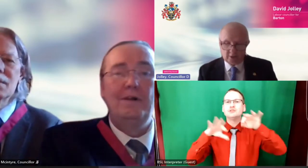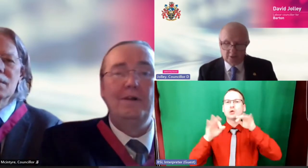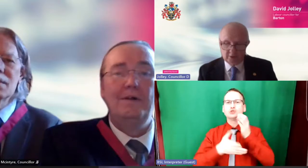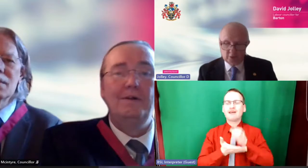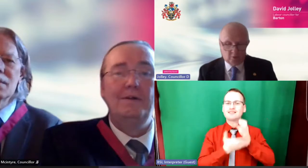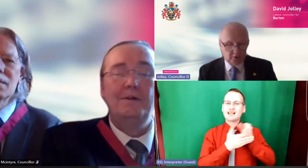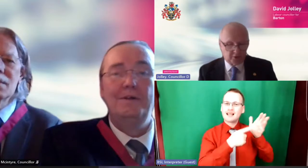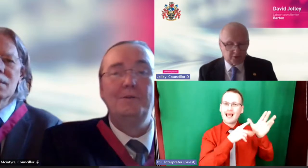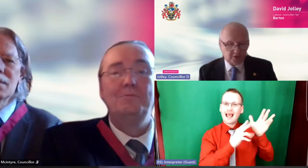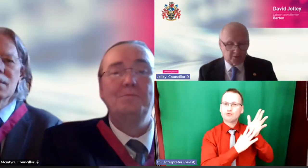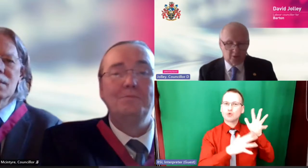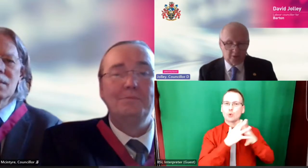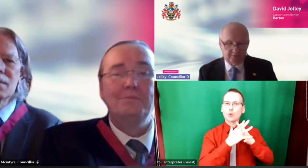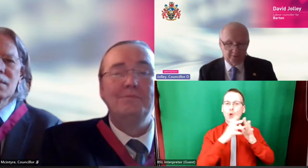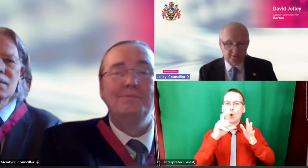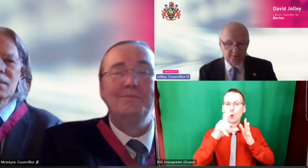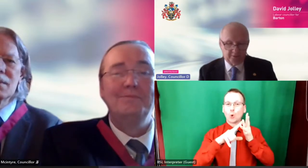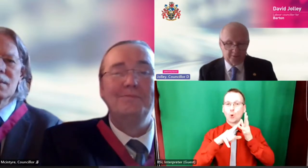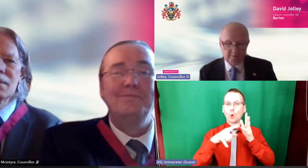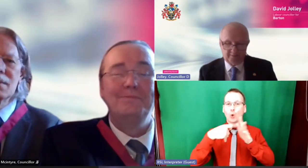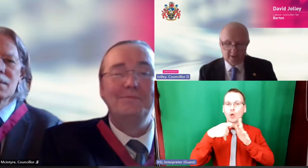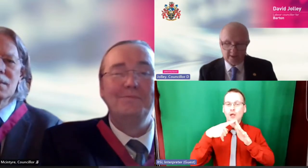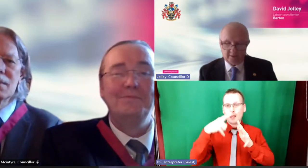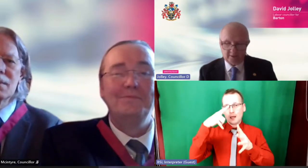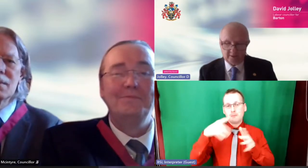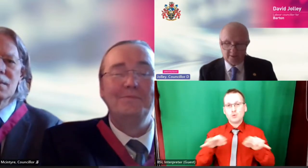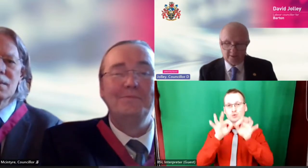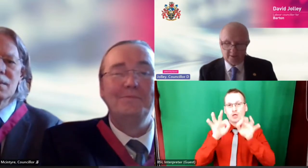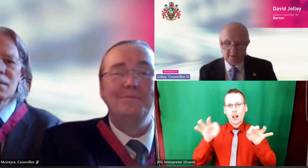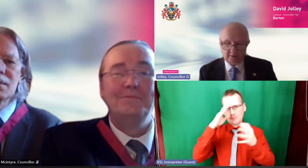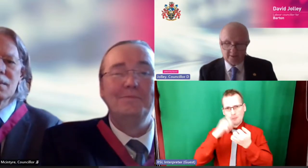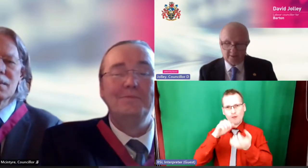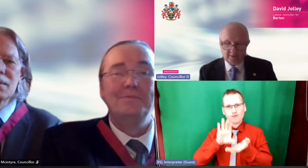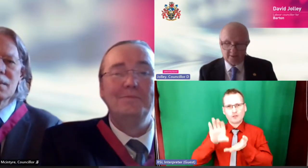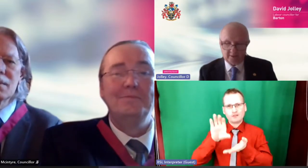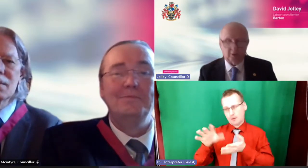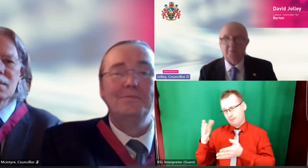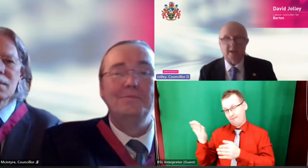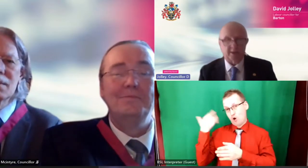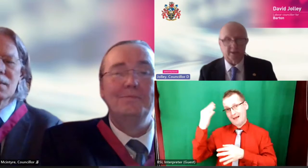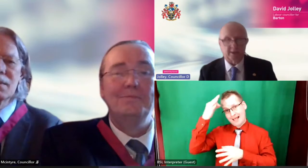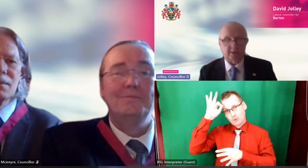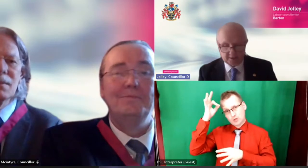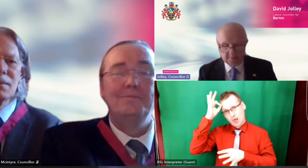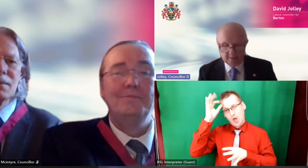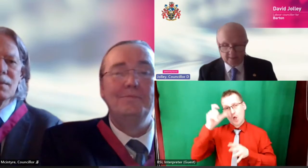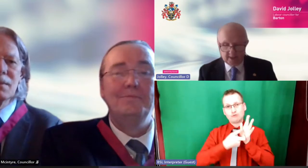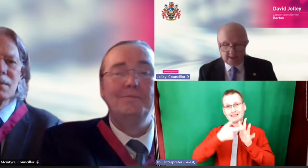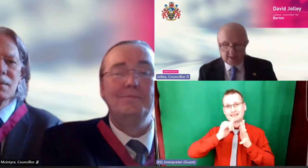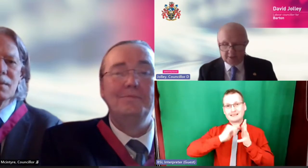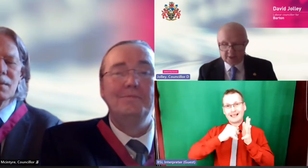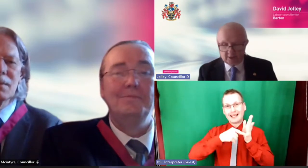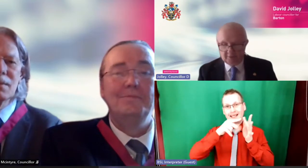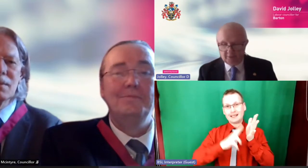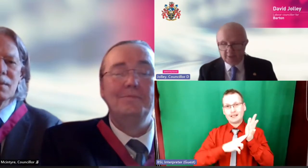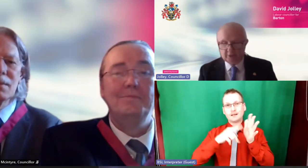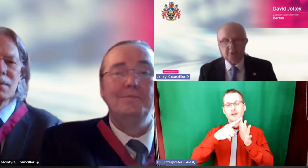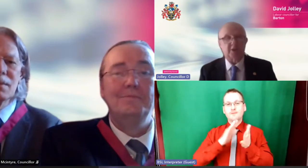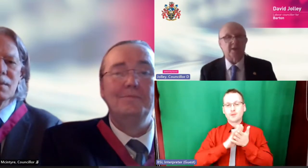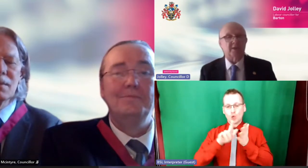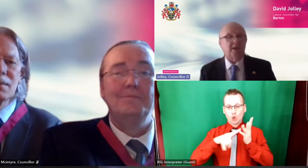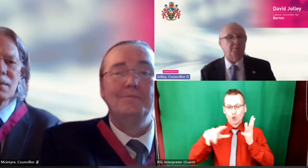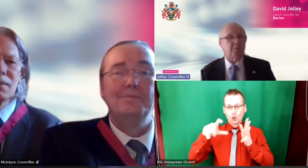Cook Music Award Trust and Memorial Fund, named for the late grandson of former councillor and ceremonial mayor Christine Hudson. The